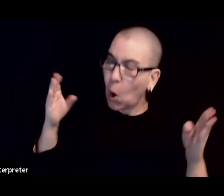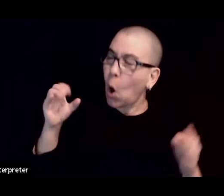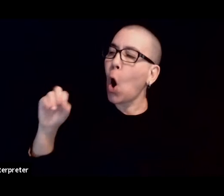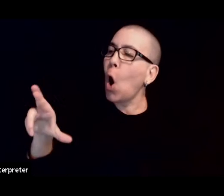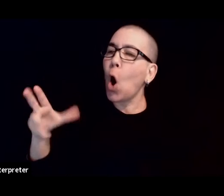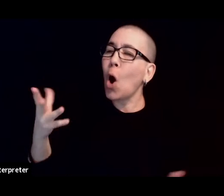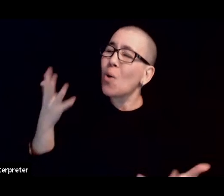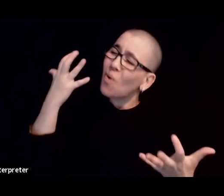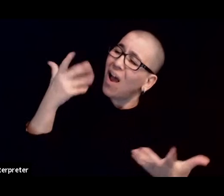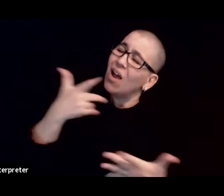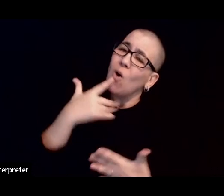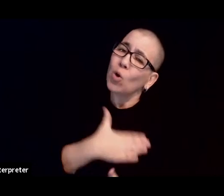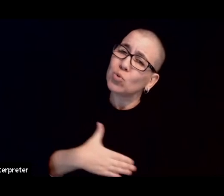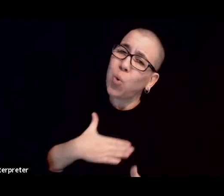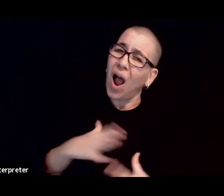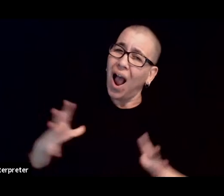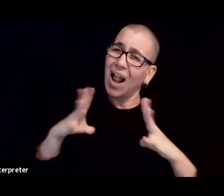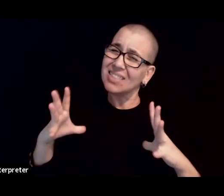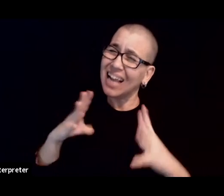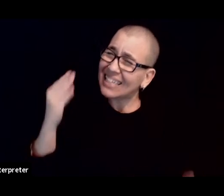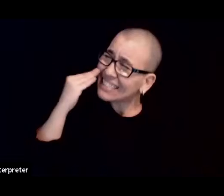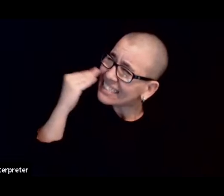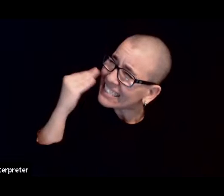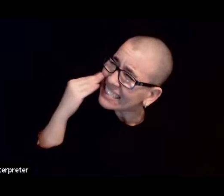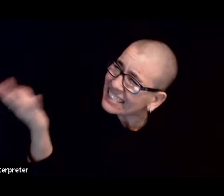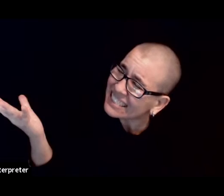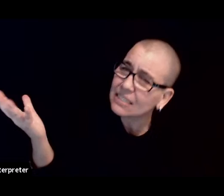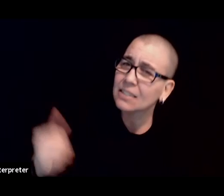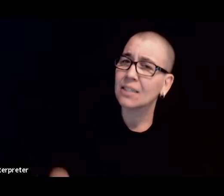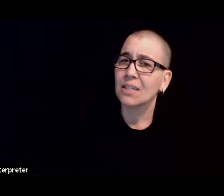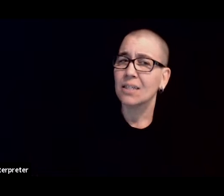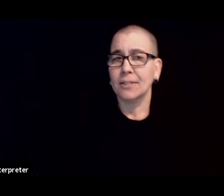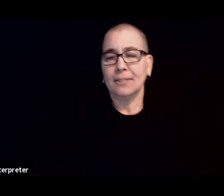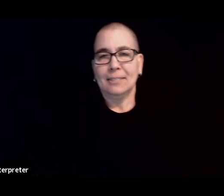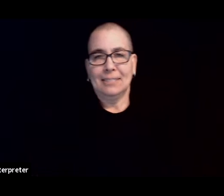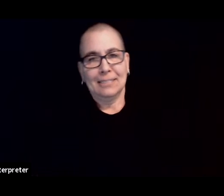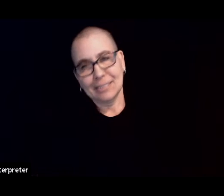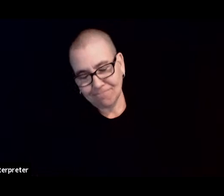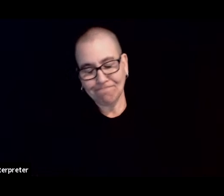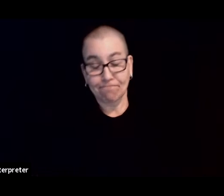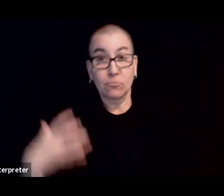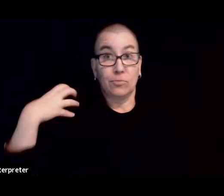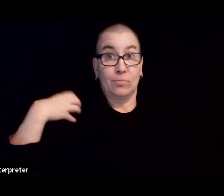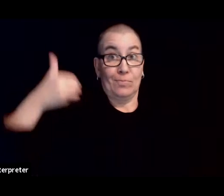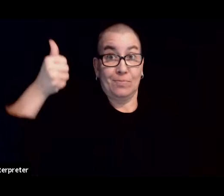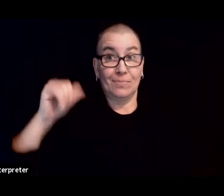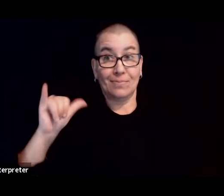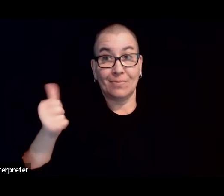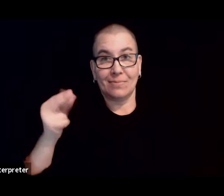Well, I'll ask Chris to comment on the benefits of